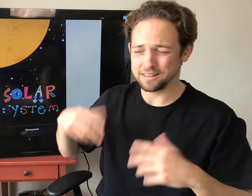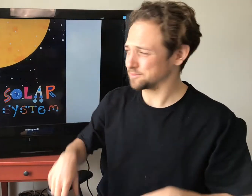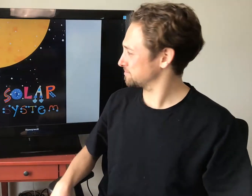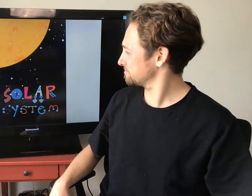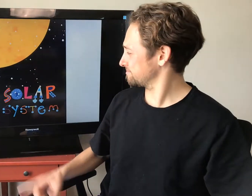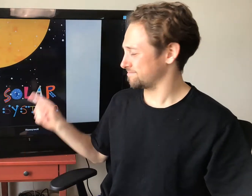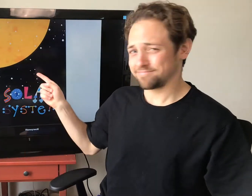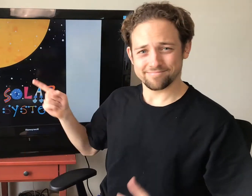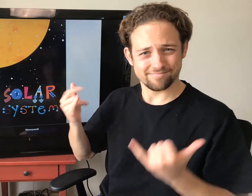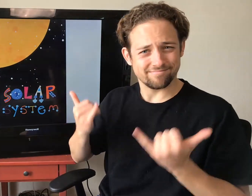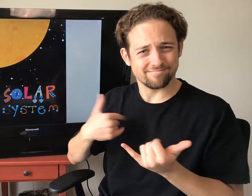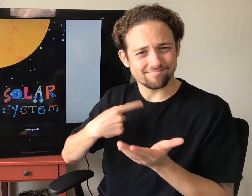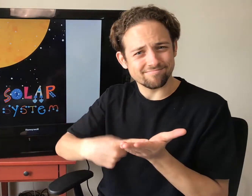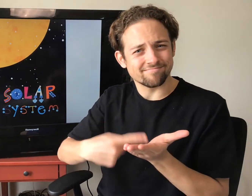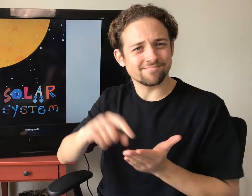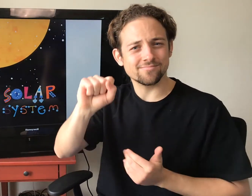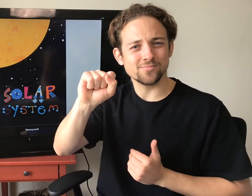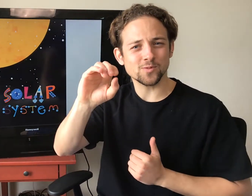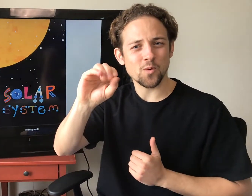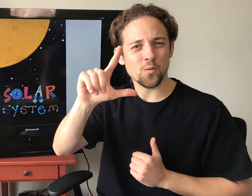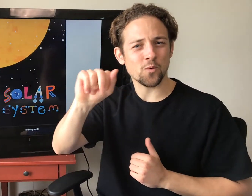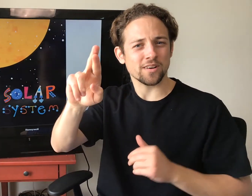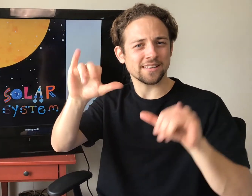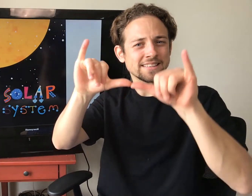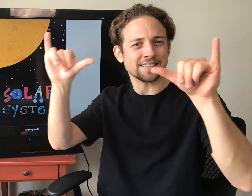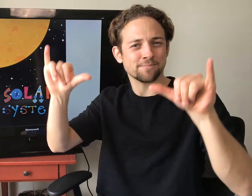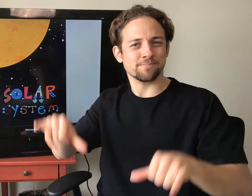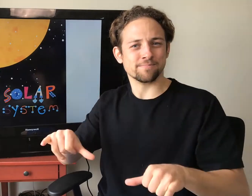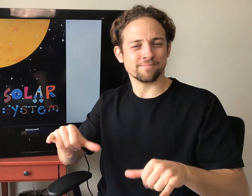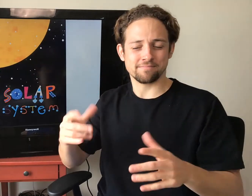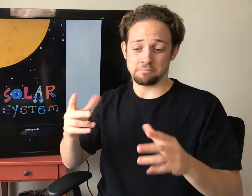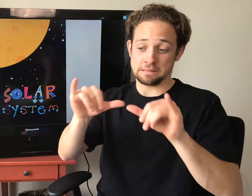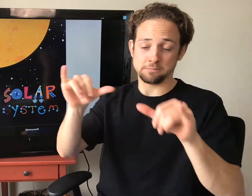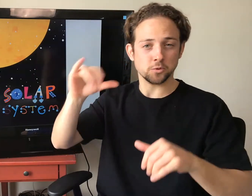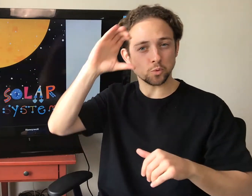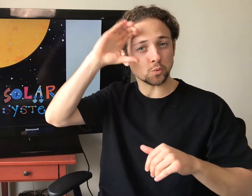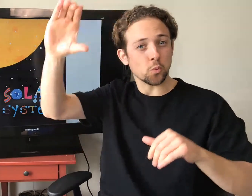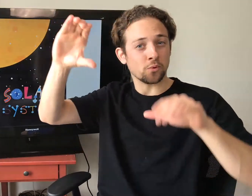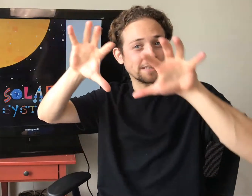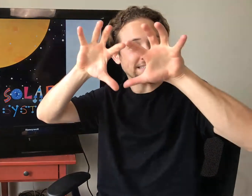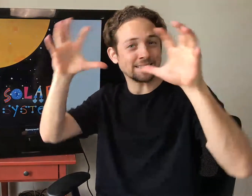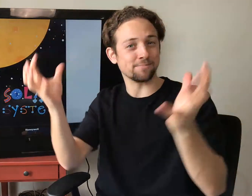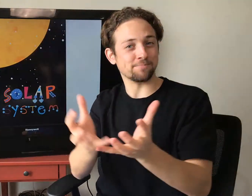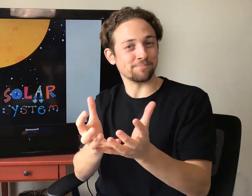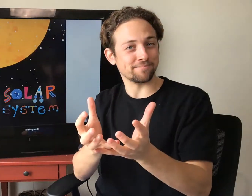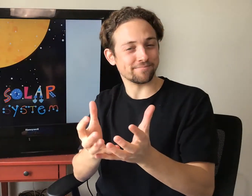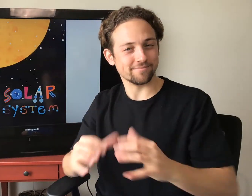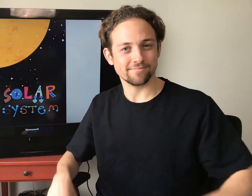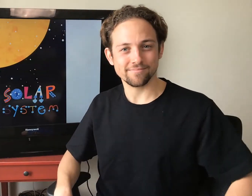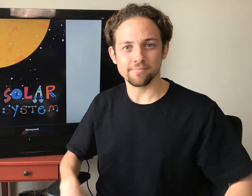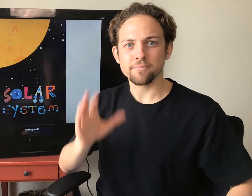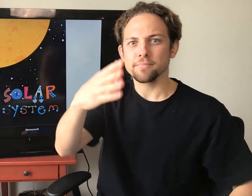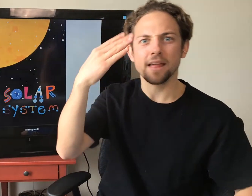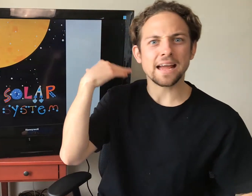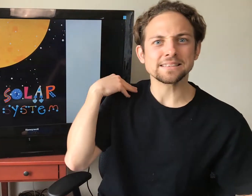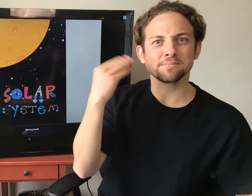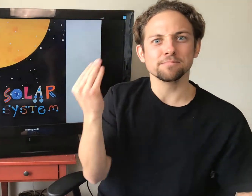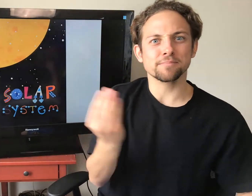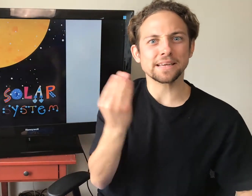sky? Well, those stars are really beautiful, aren't they? So today we're going to talk about the solar system.